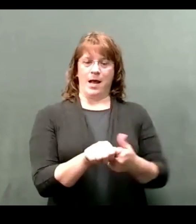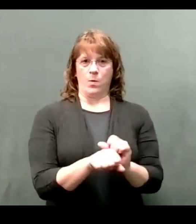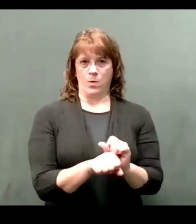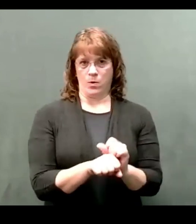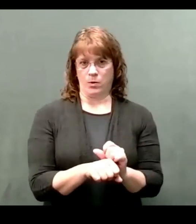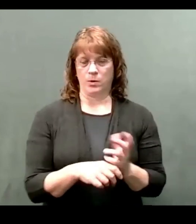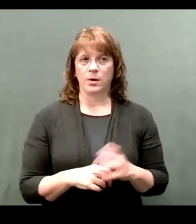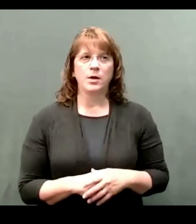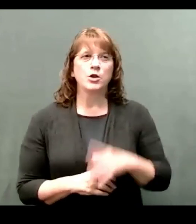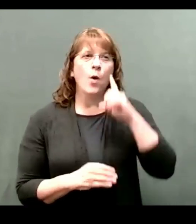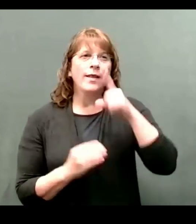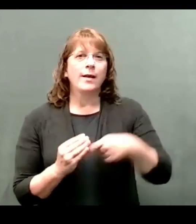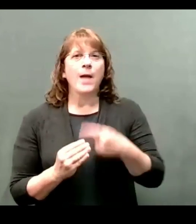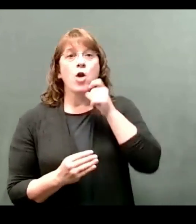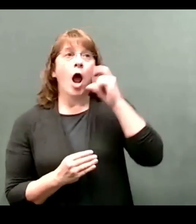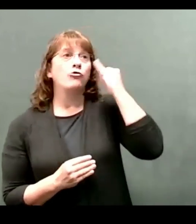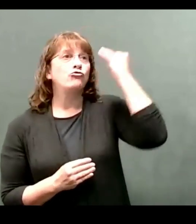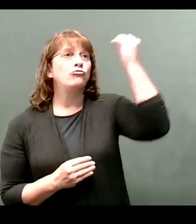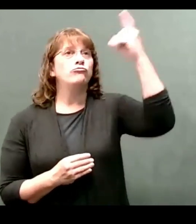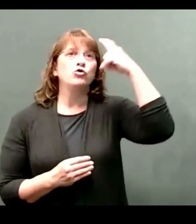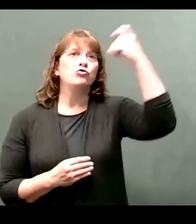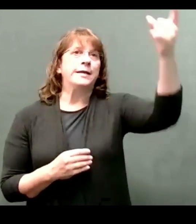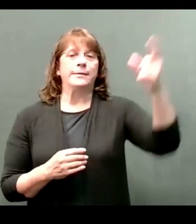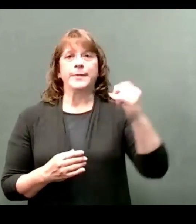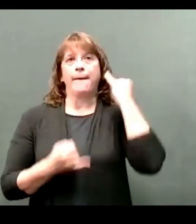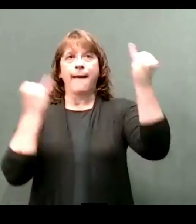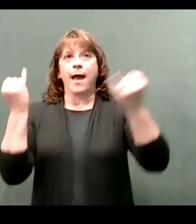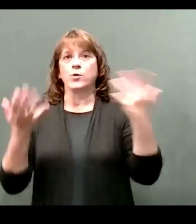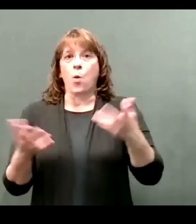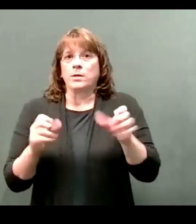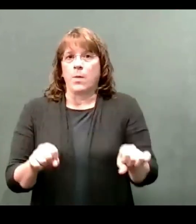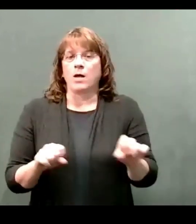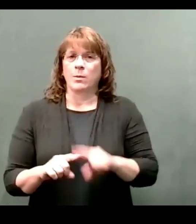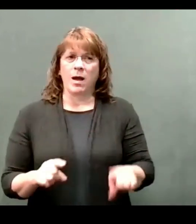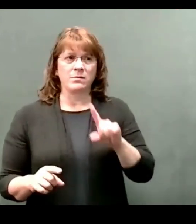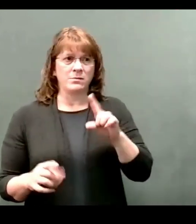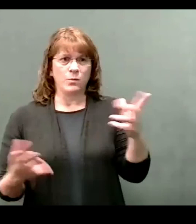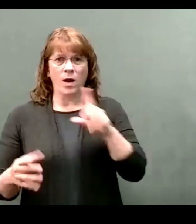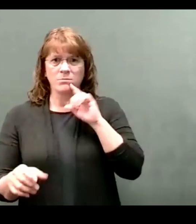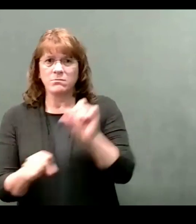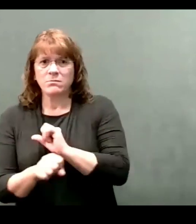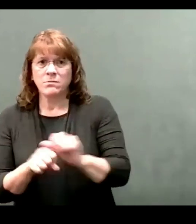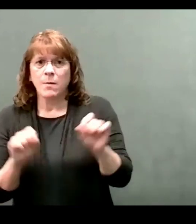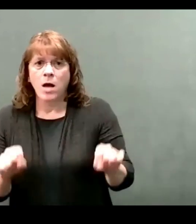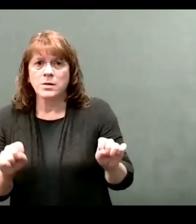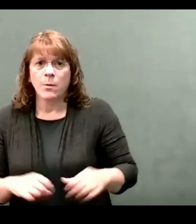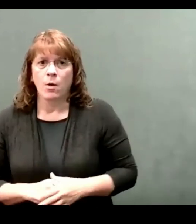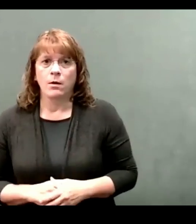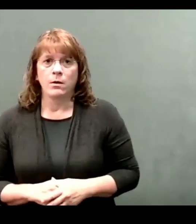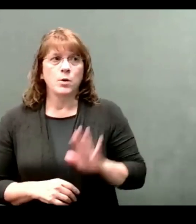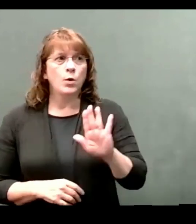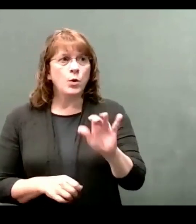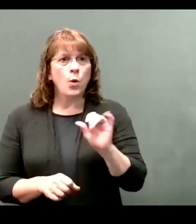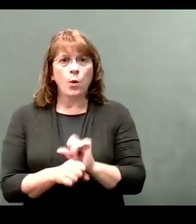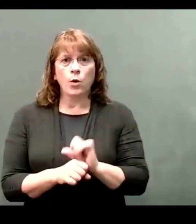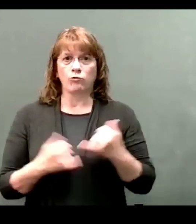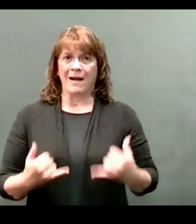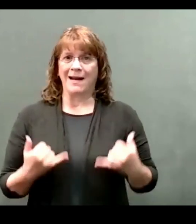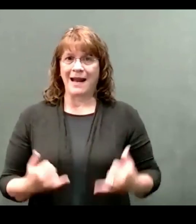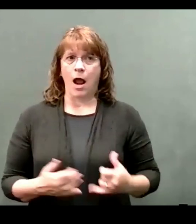space to think about not just dreaming and imagining what could be possible, but also what is possible within your work right now, right? What could you